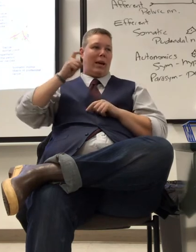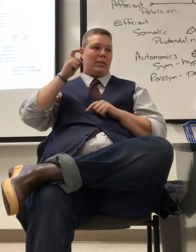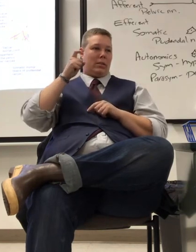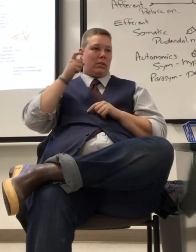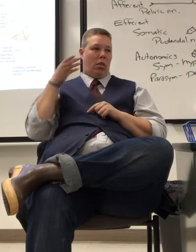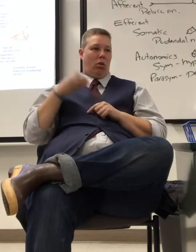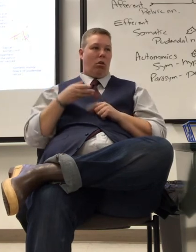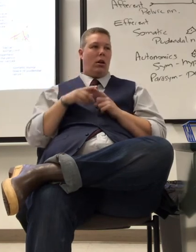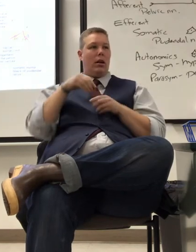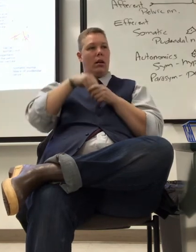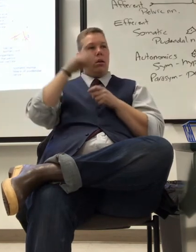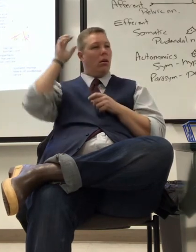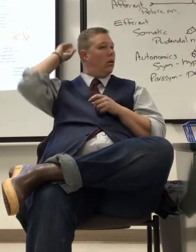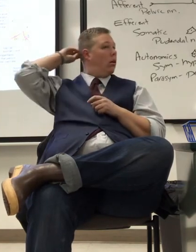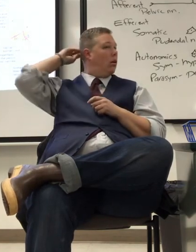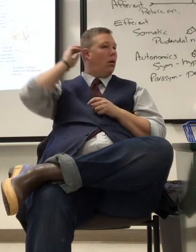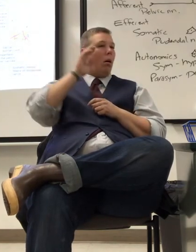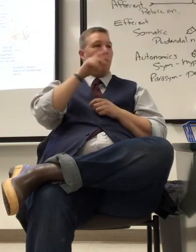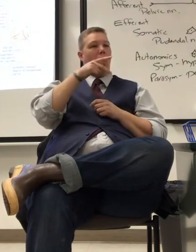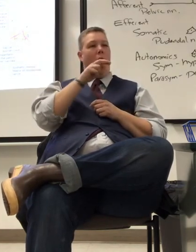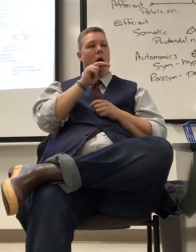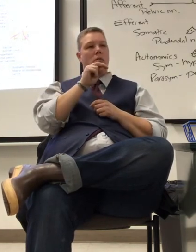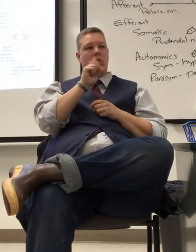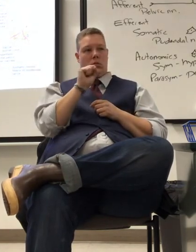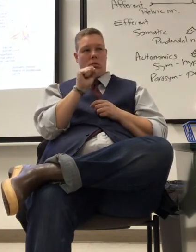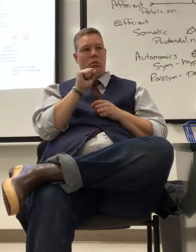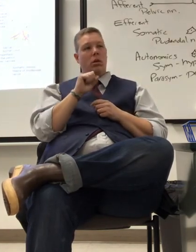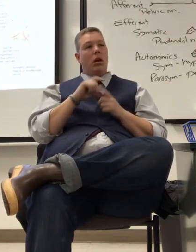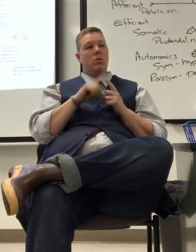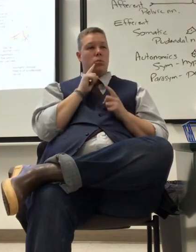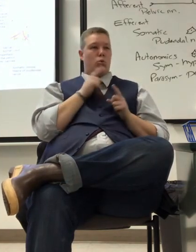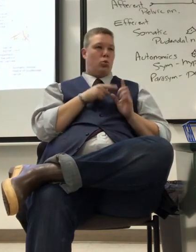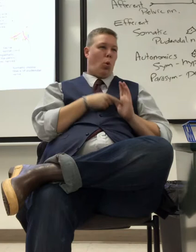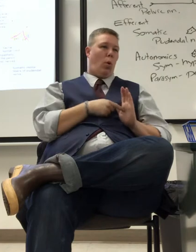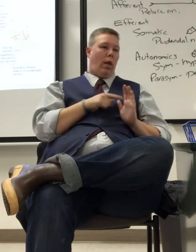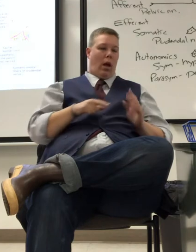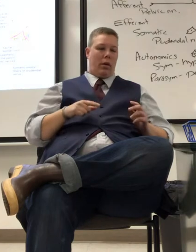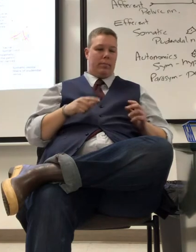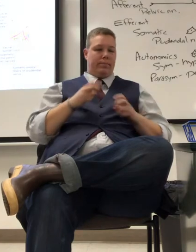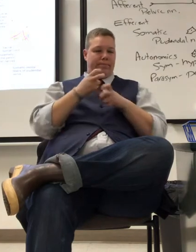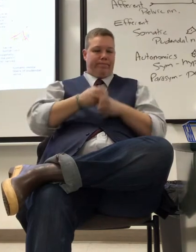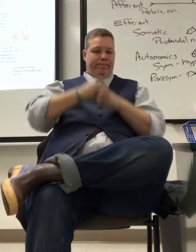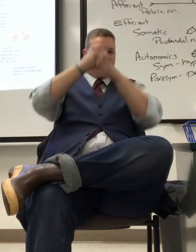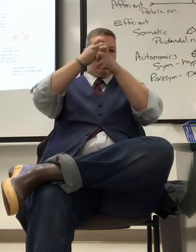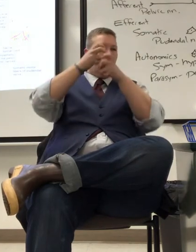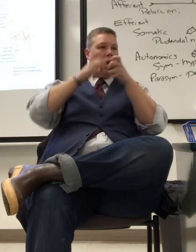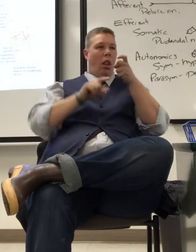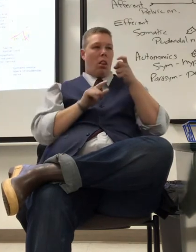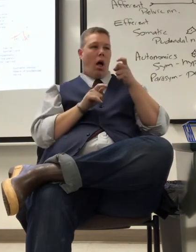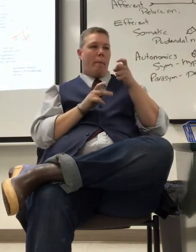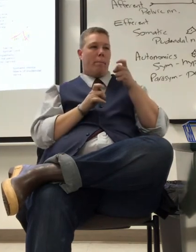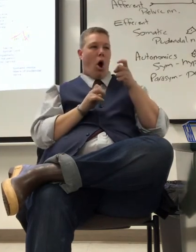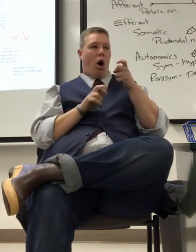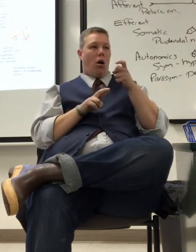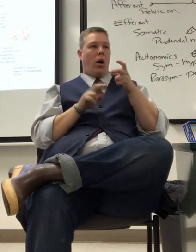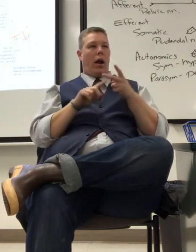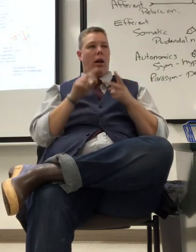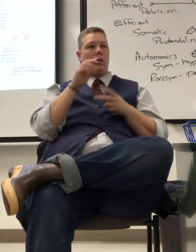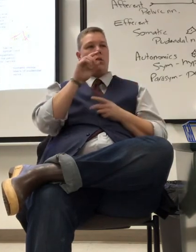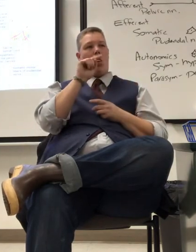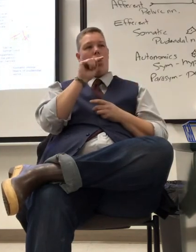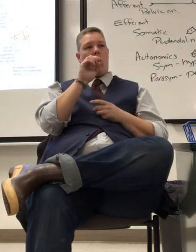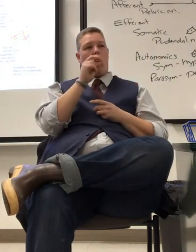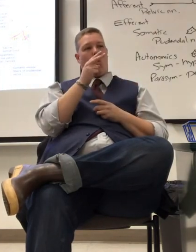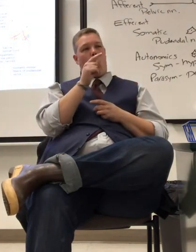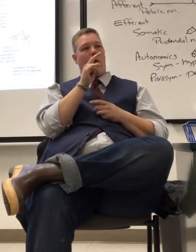you a lumbar or thoracic level of spinal cord, because that's where sympathetic